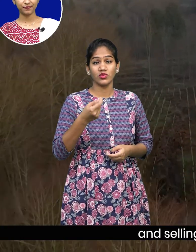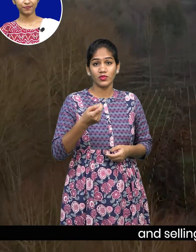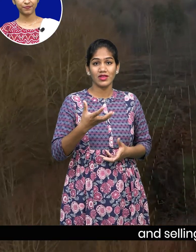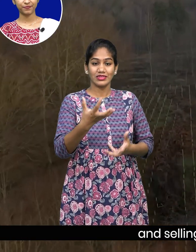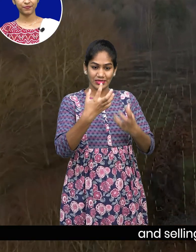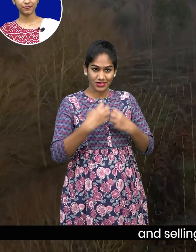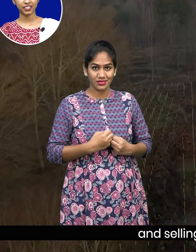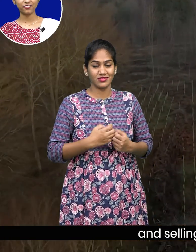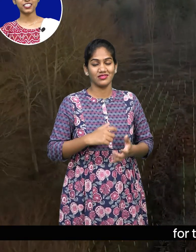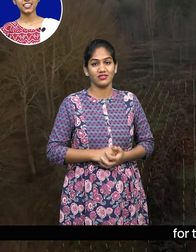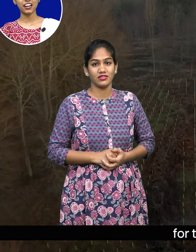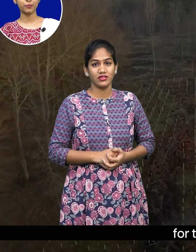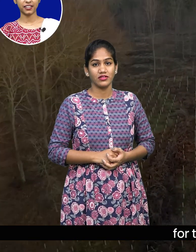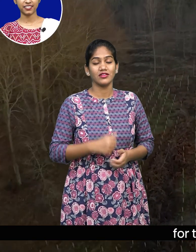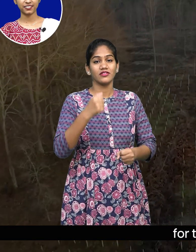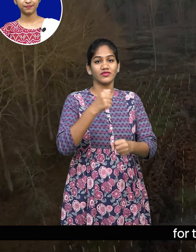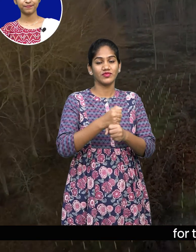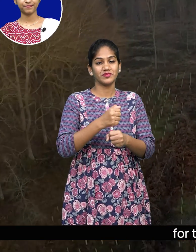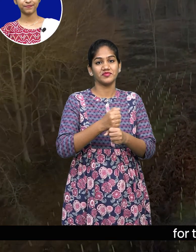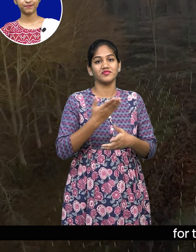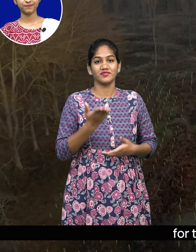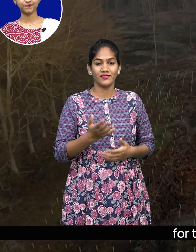money for the government.